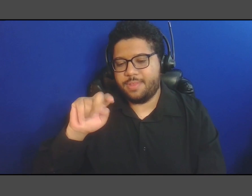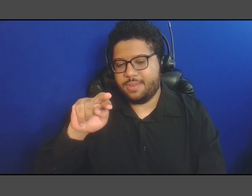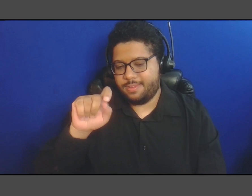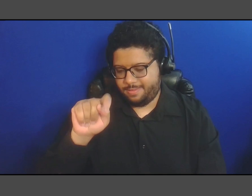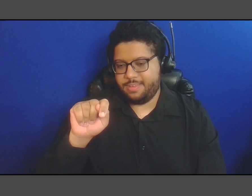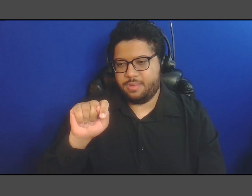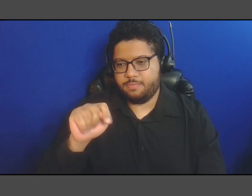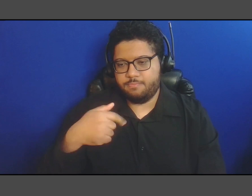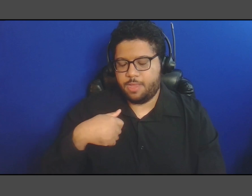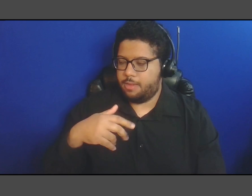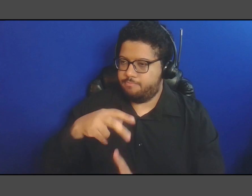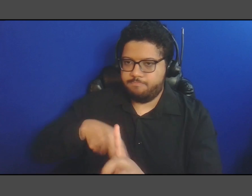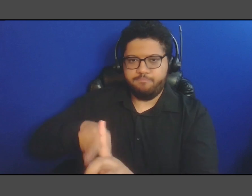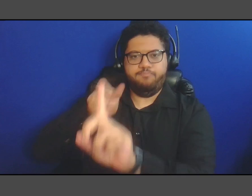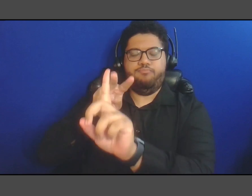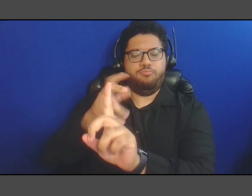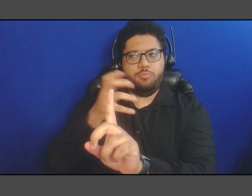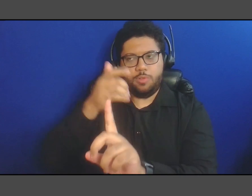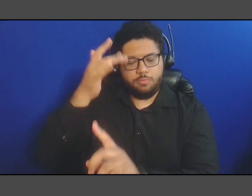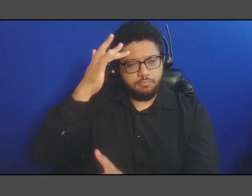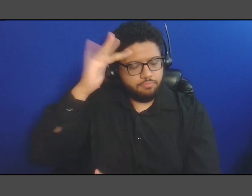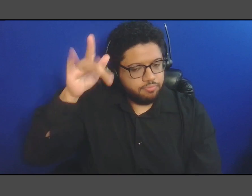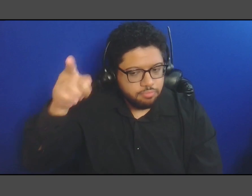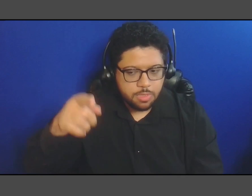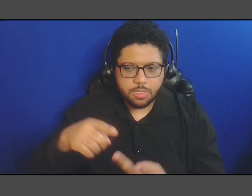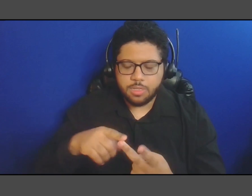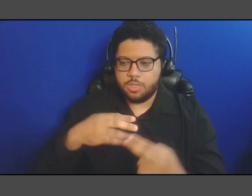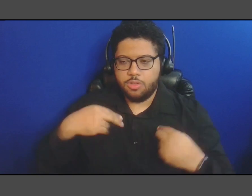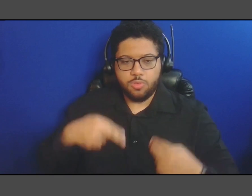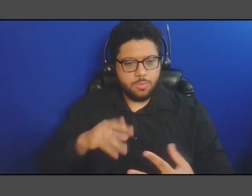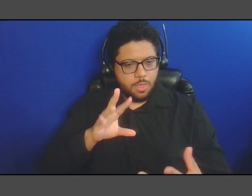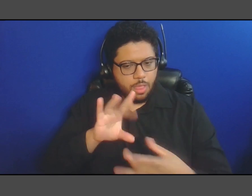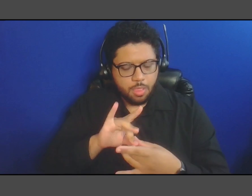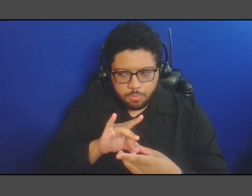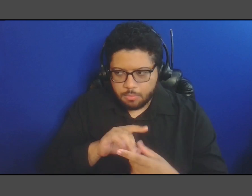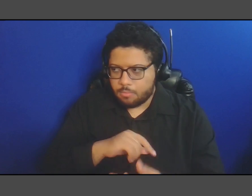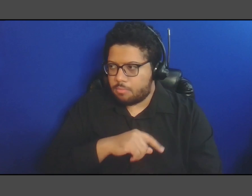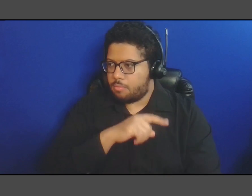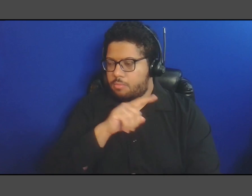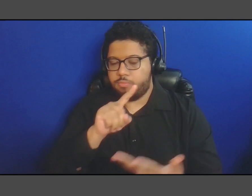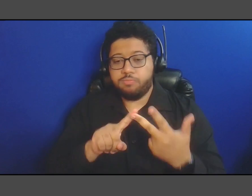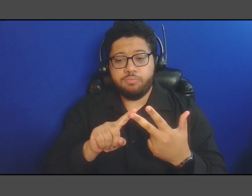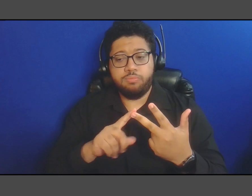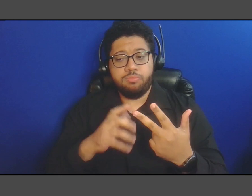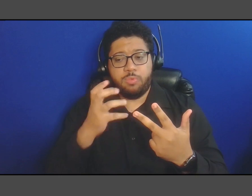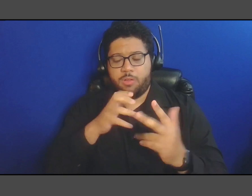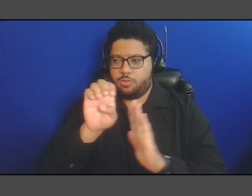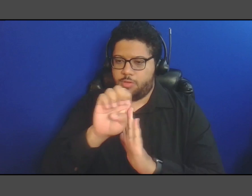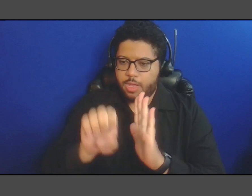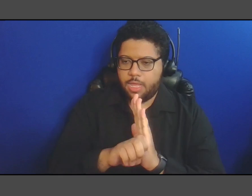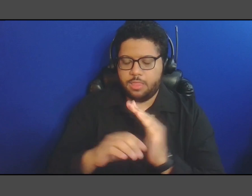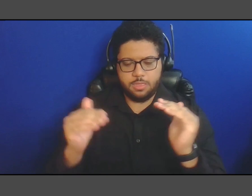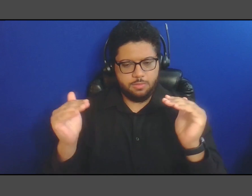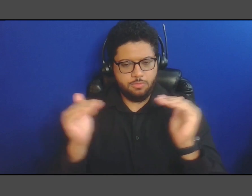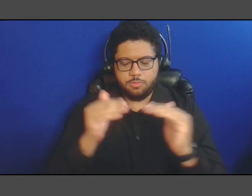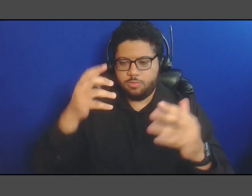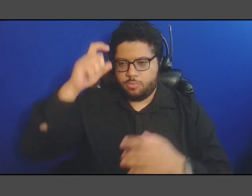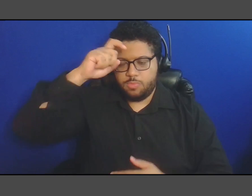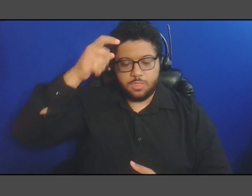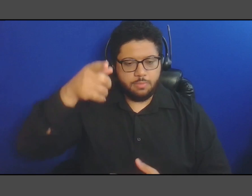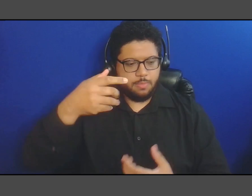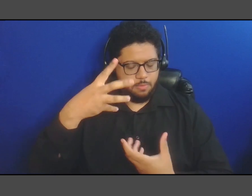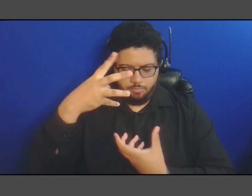wide-ranging intelligence, her human connection, and the incredible sense of ethics, justice, and wisdom that animates her